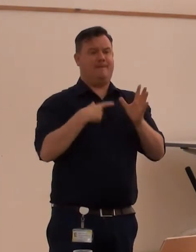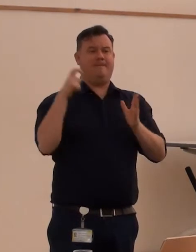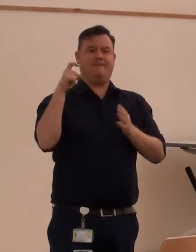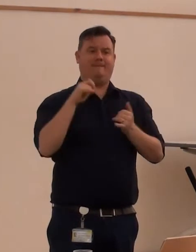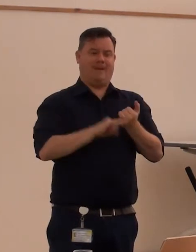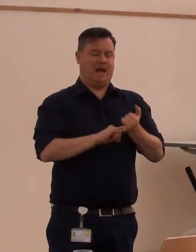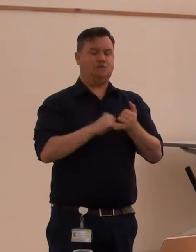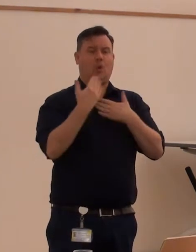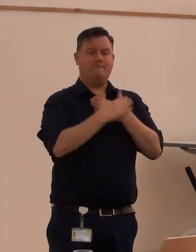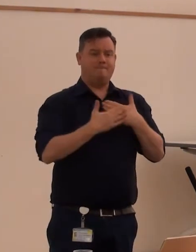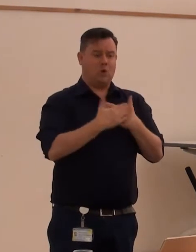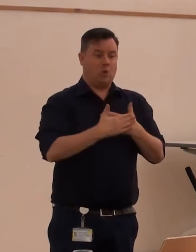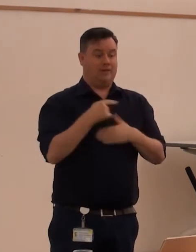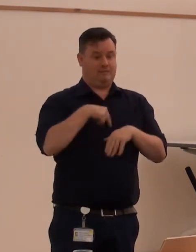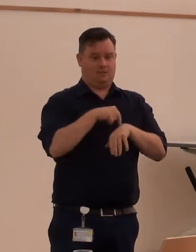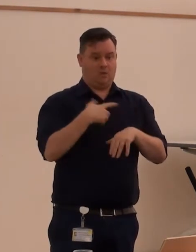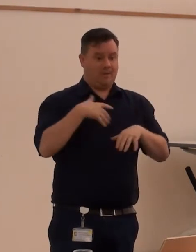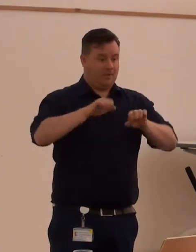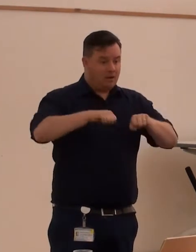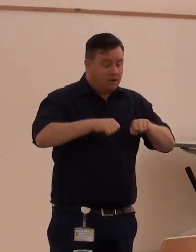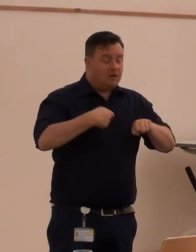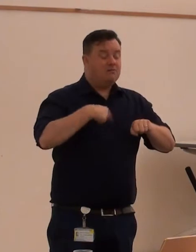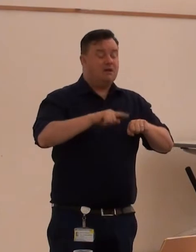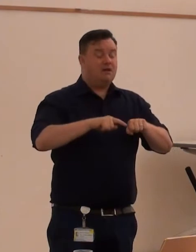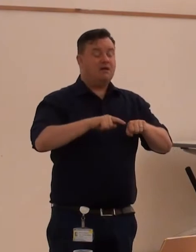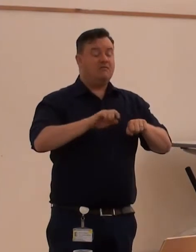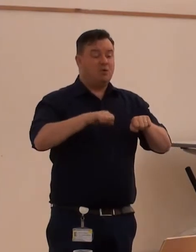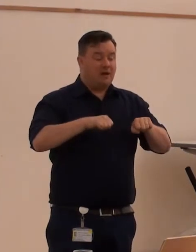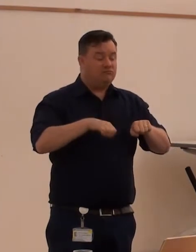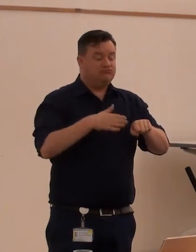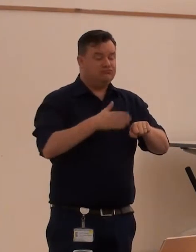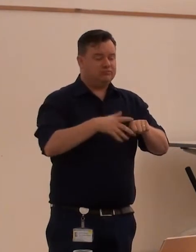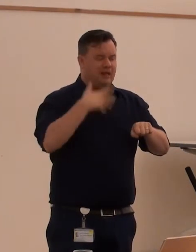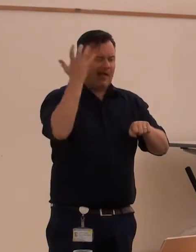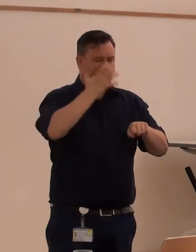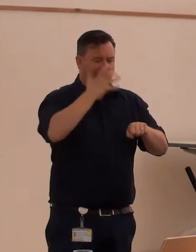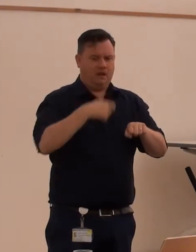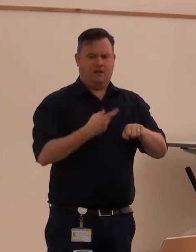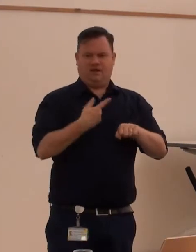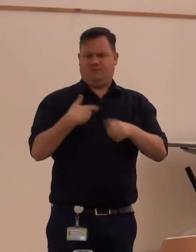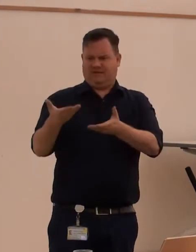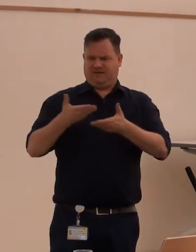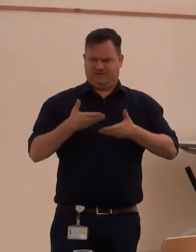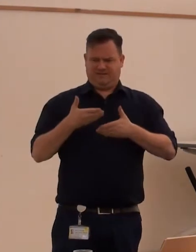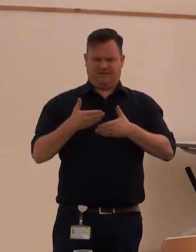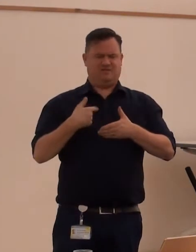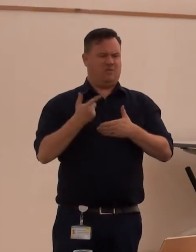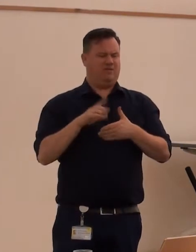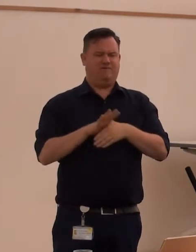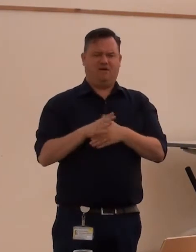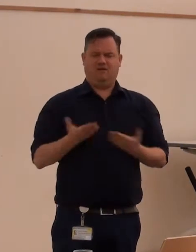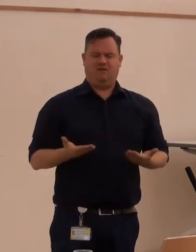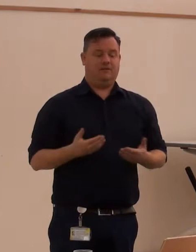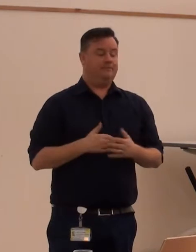have a motorbike, and then I had a motorbike accident, and then I got one of these, and what the fuck am I going to do? Ride around this.